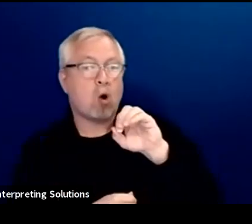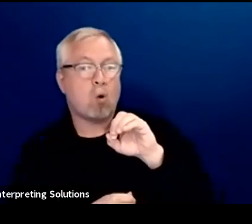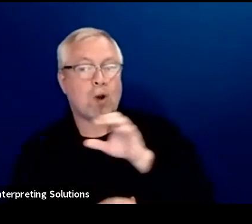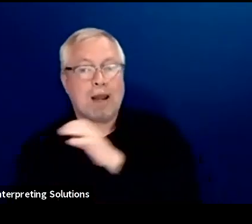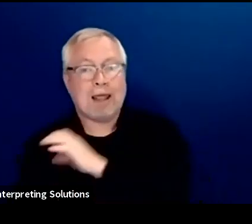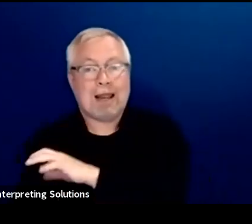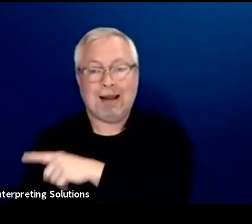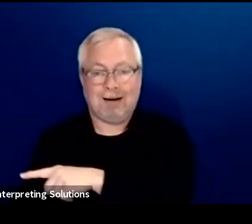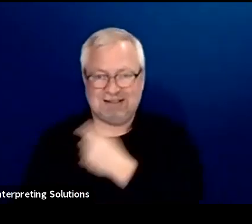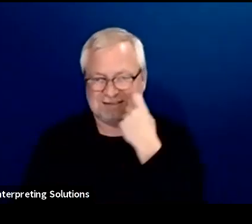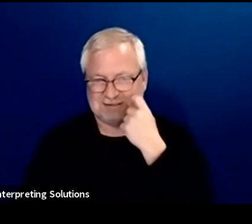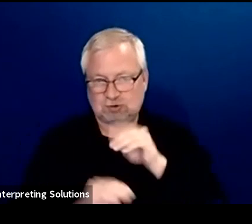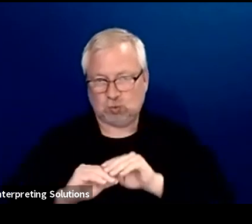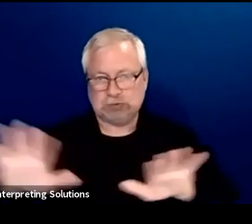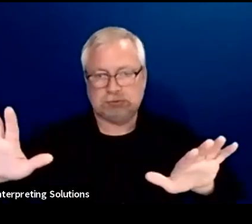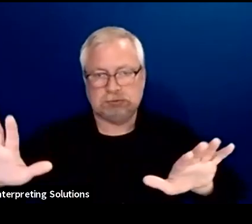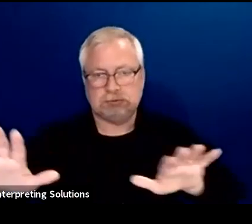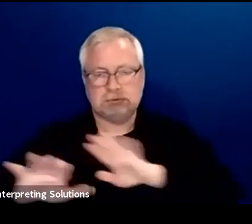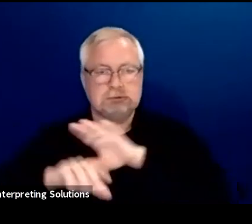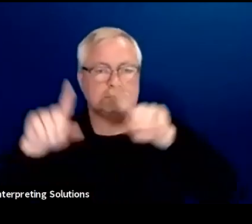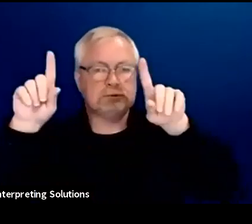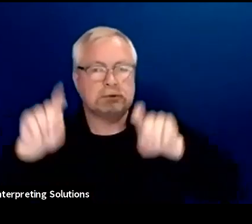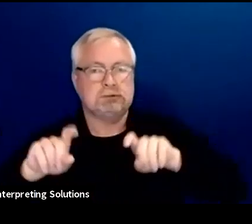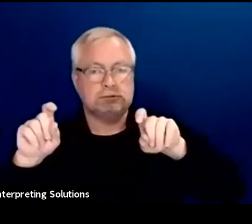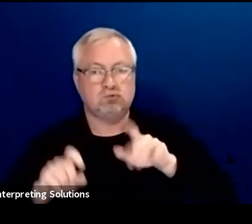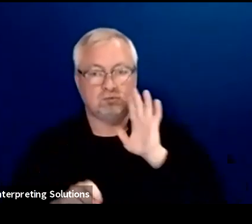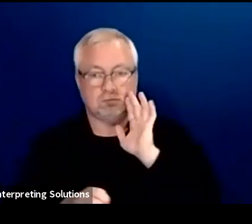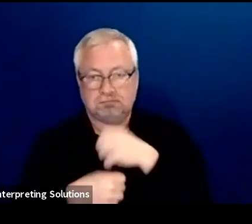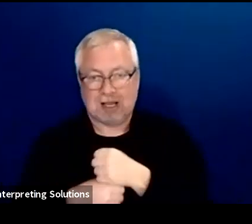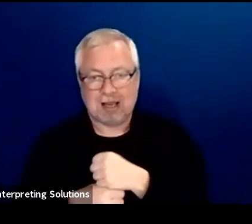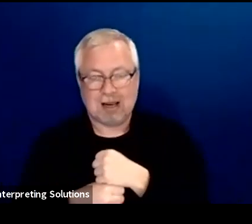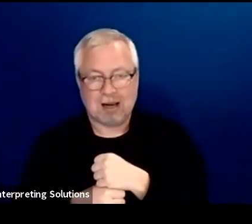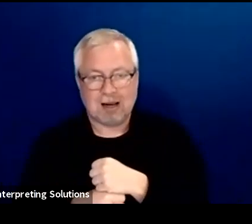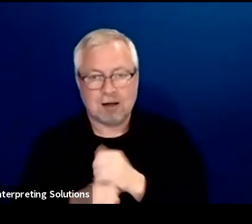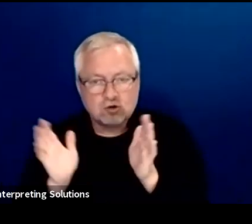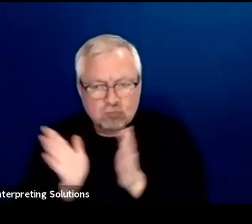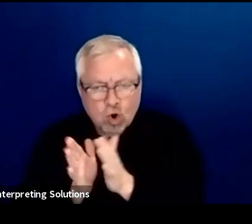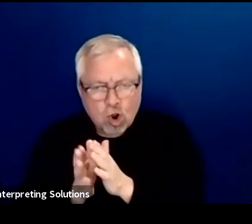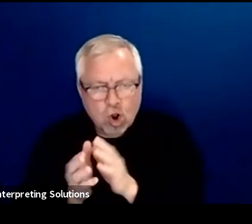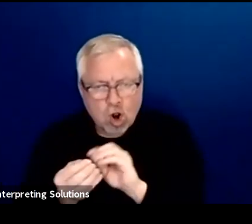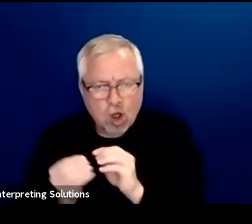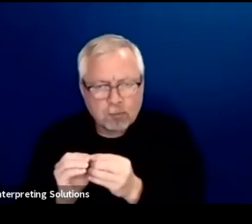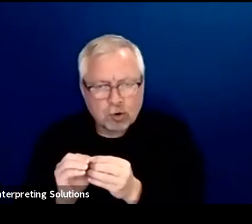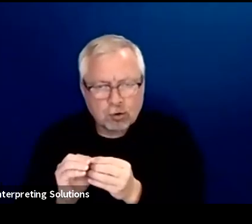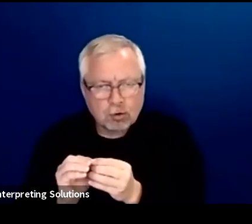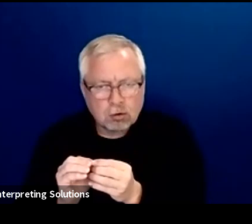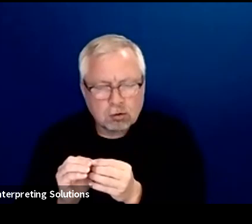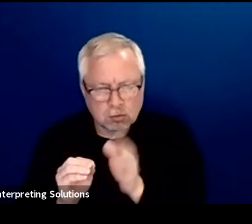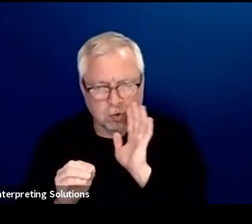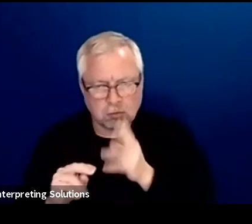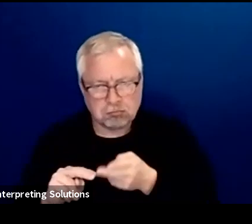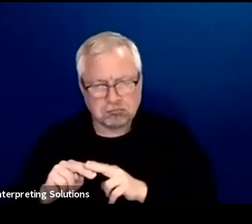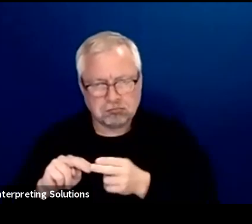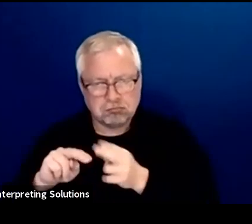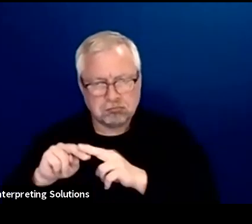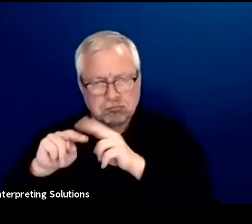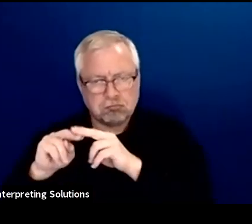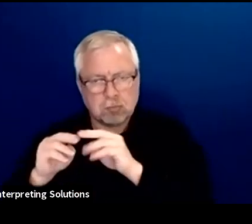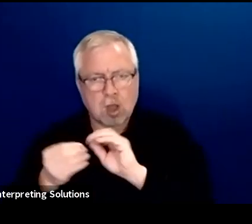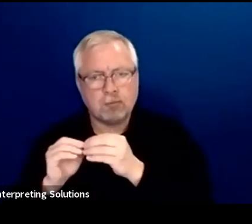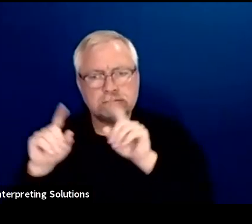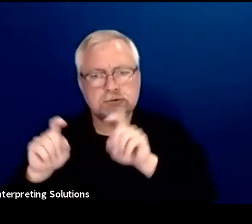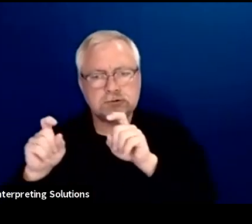They're going to be manufacturing a smaller number, but they are going to get up in higher volume, possibly in a